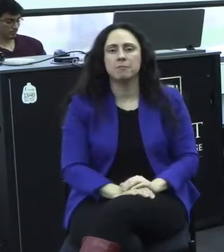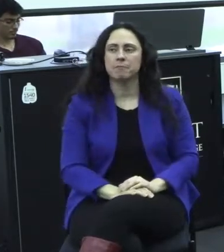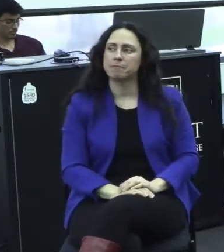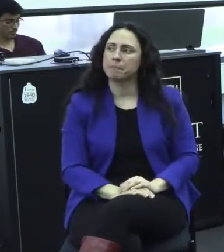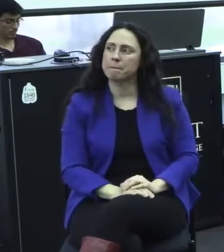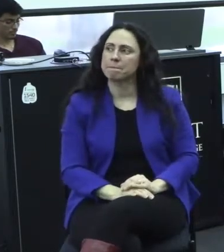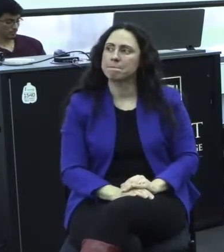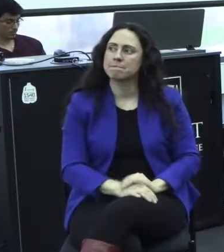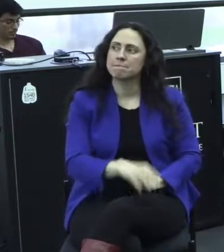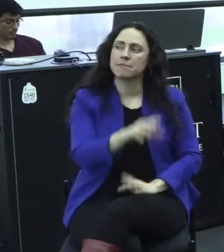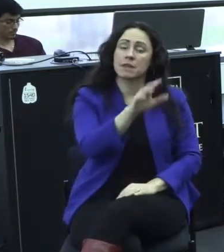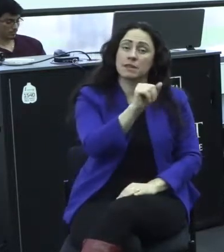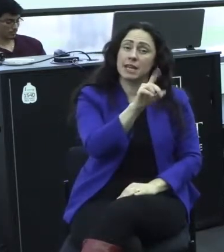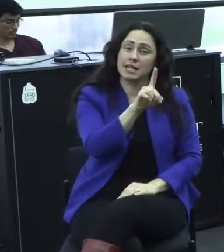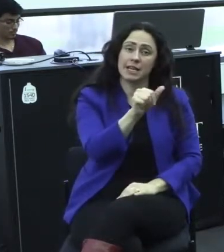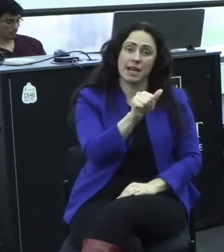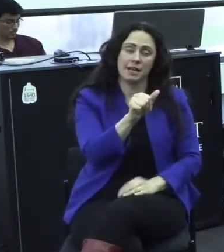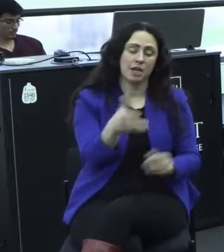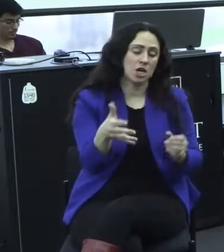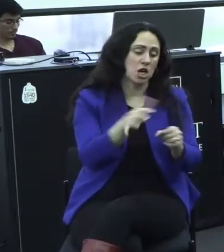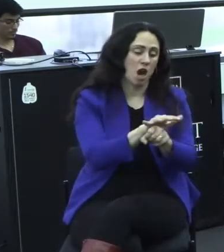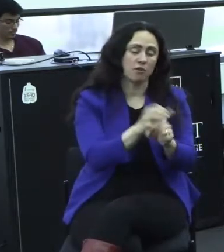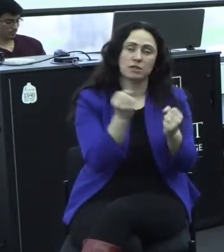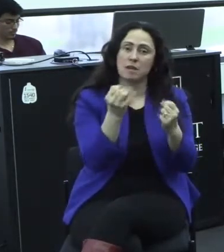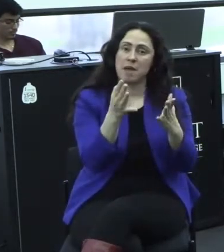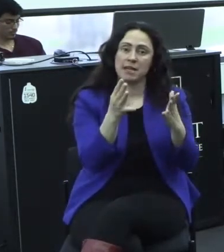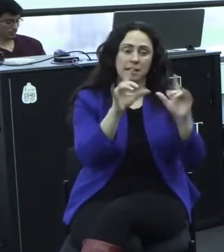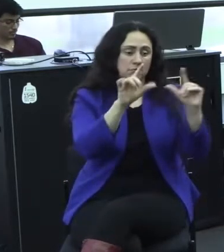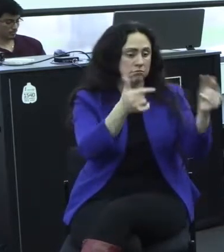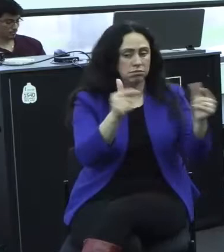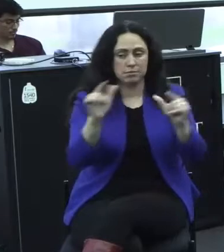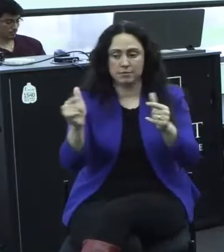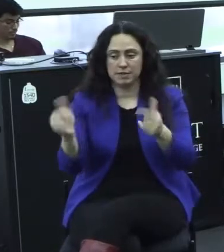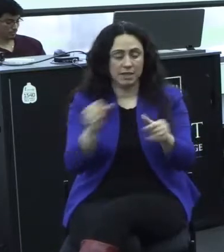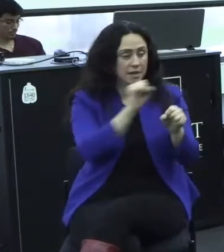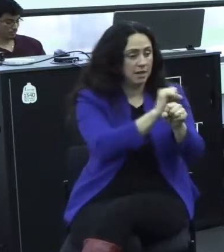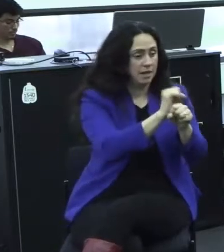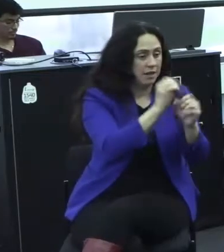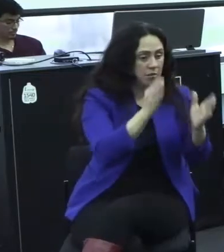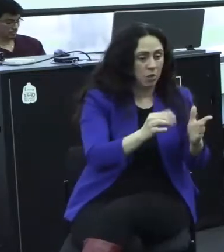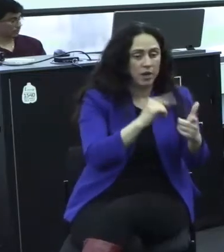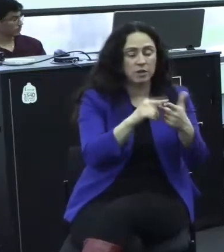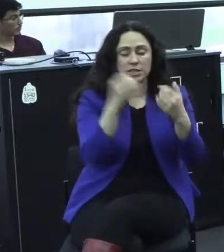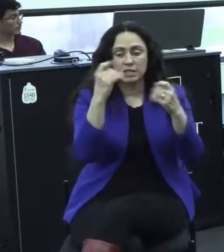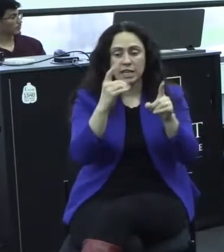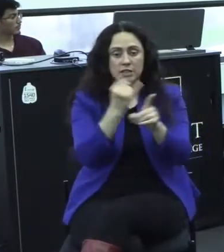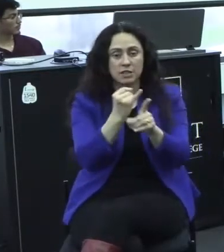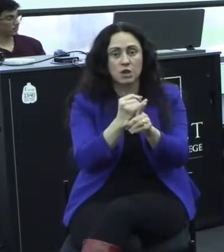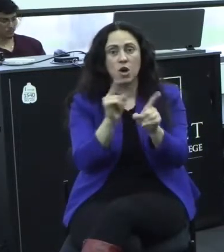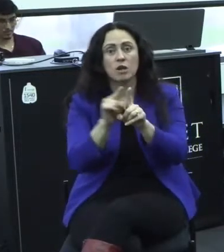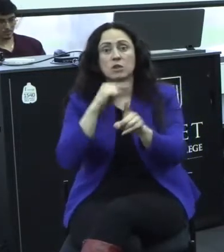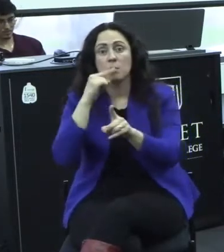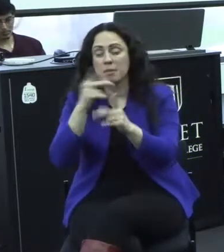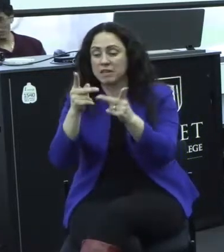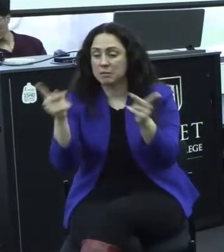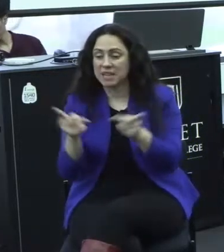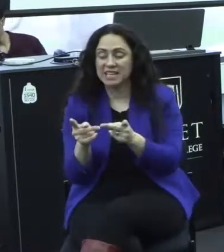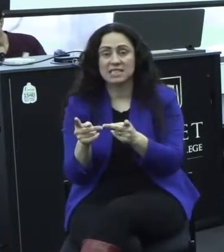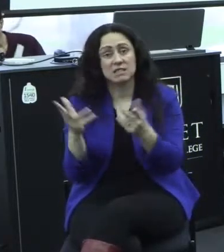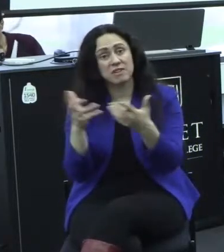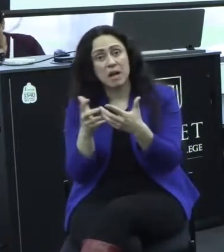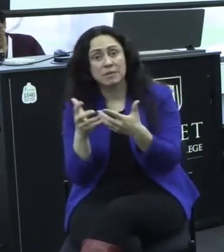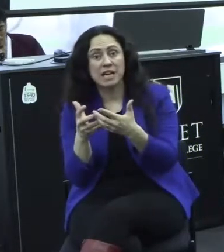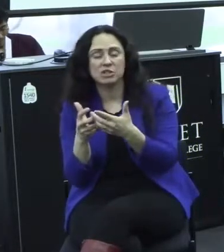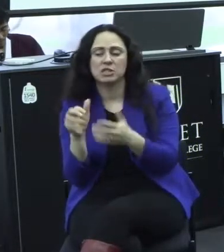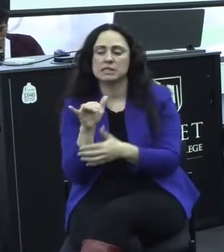And the ADA covers a variety of entities, employers, educational institutions, as well as public places of